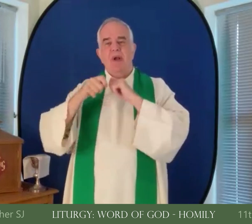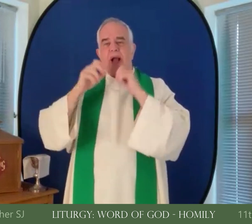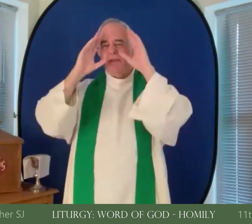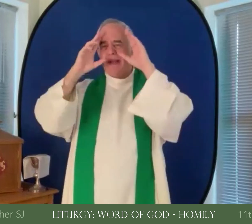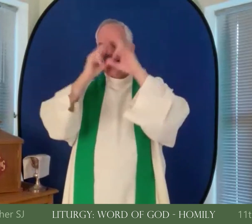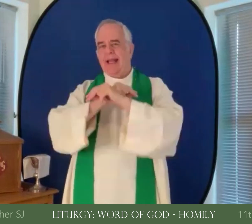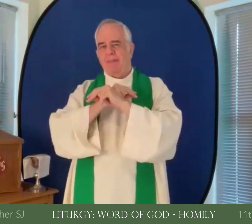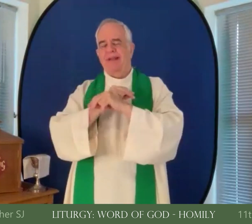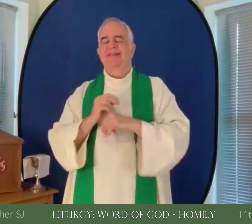become cheap.